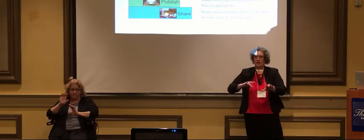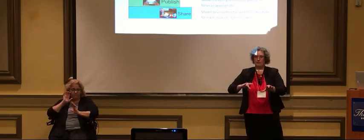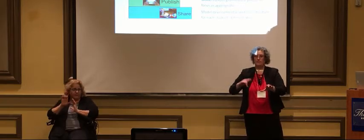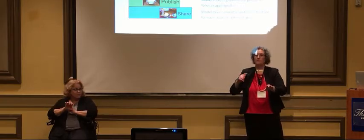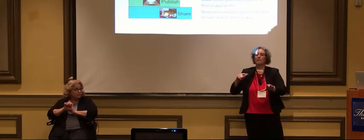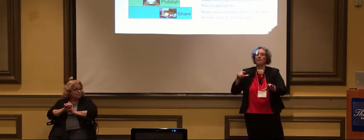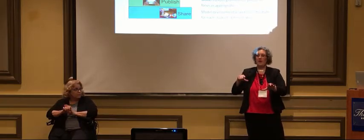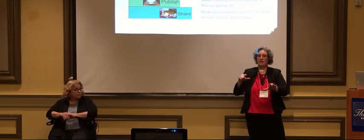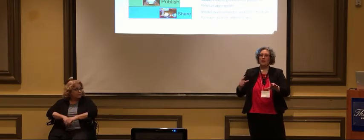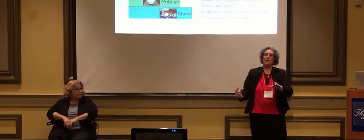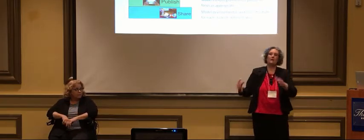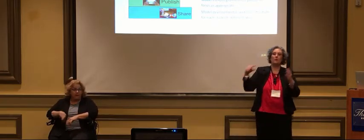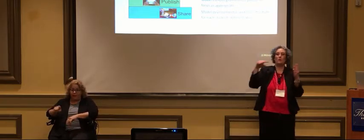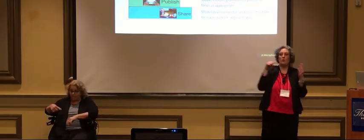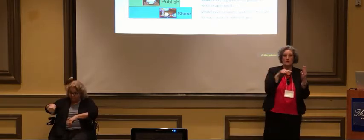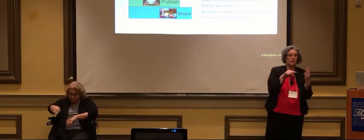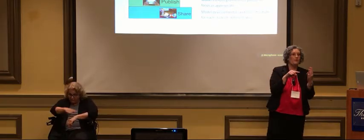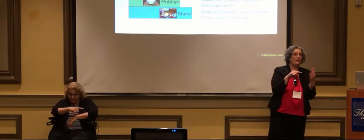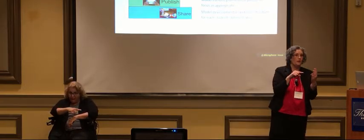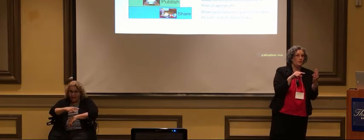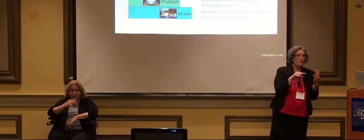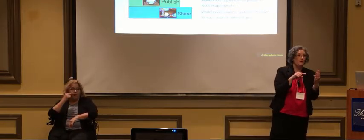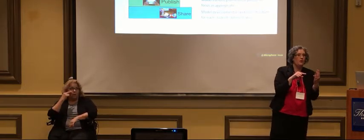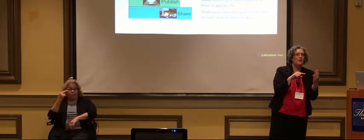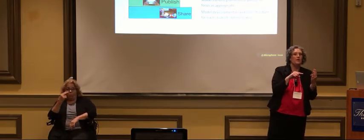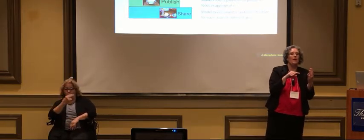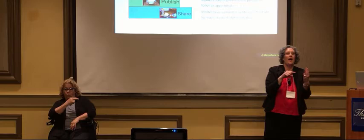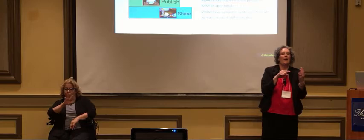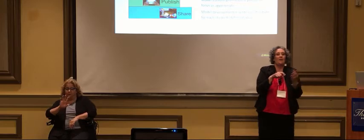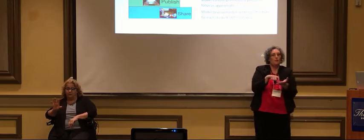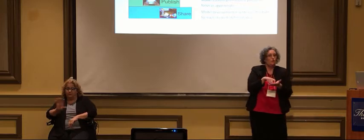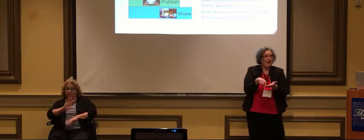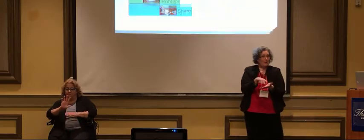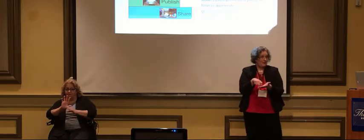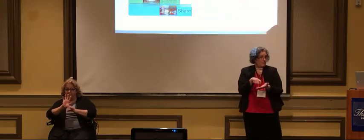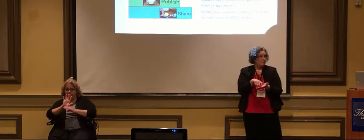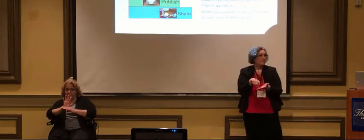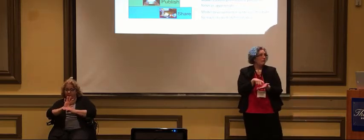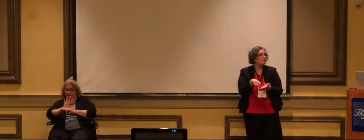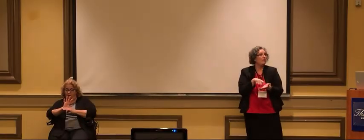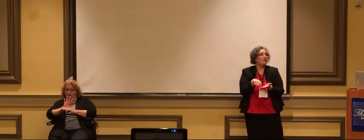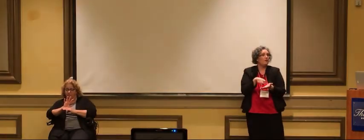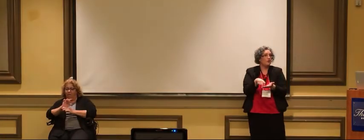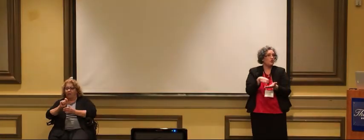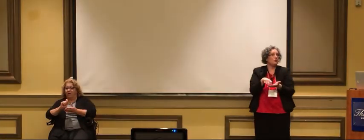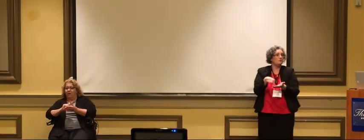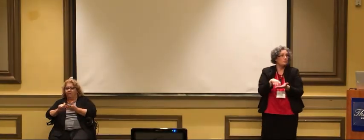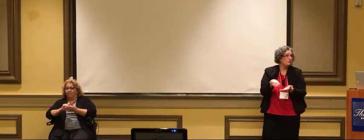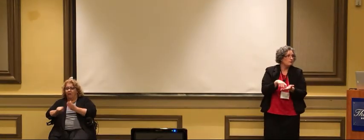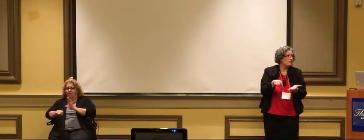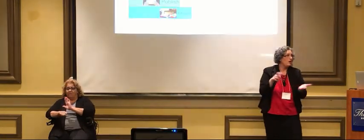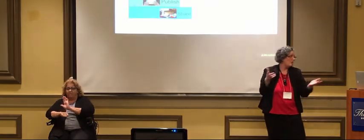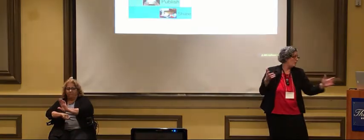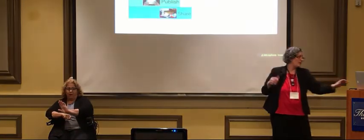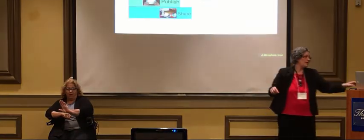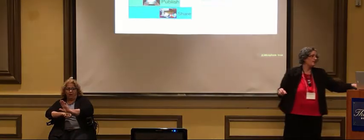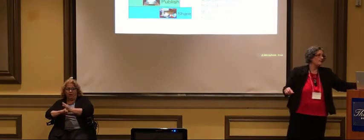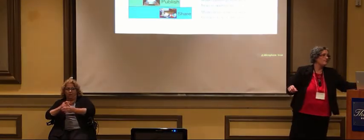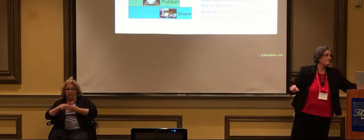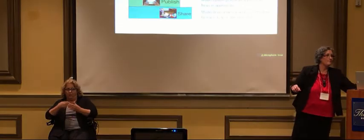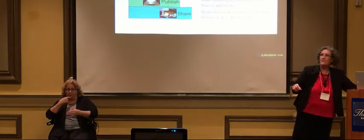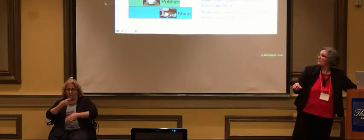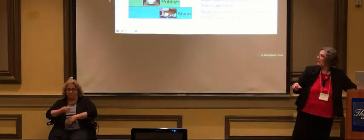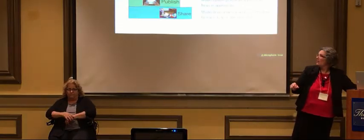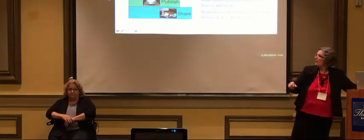That's one. They then watch their video and then write their version of what it